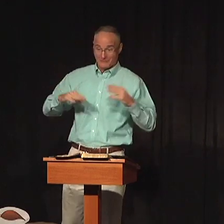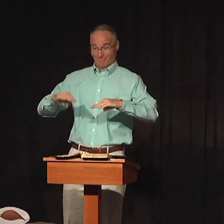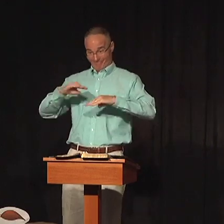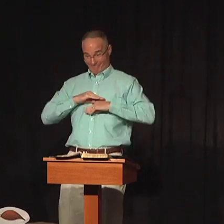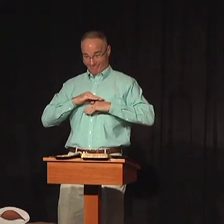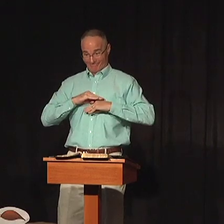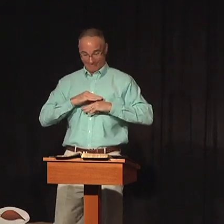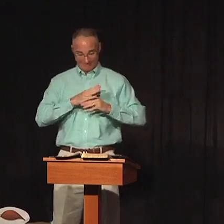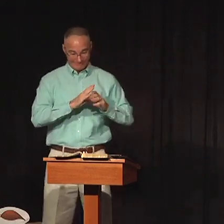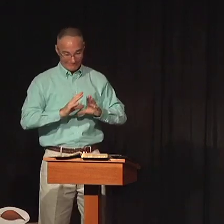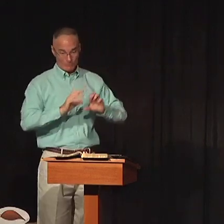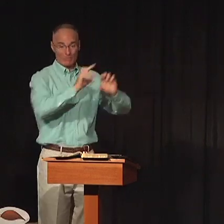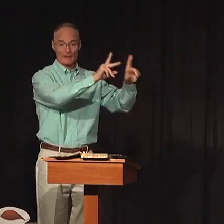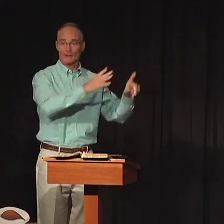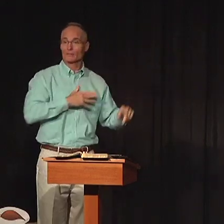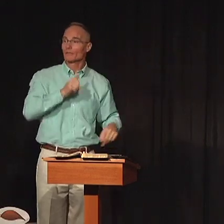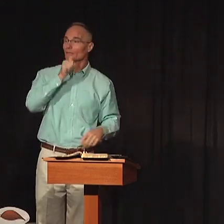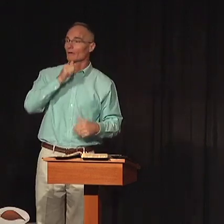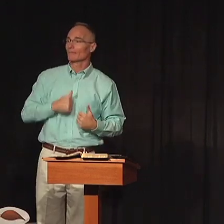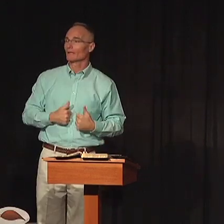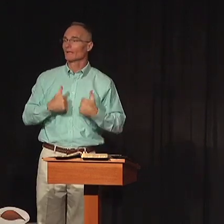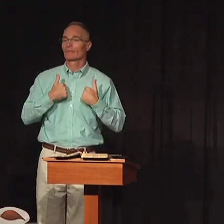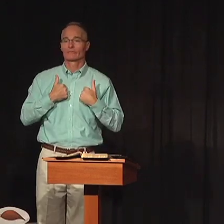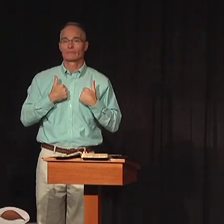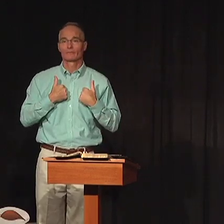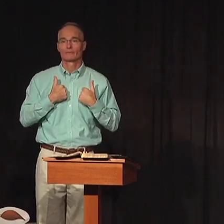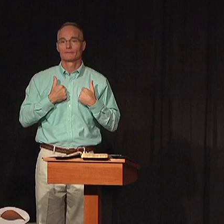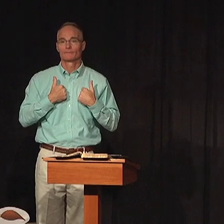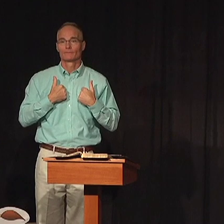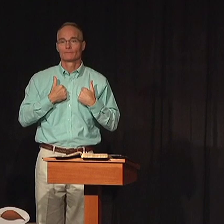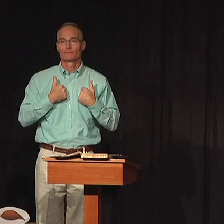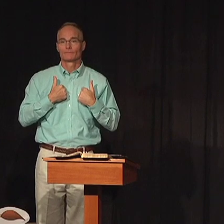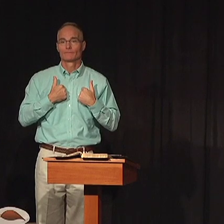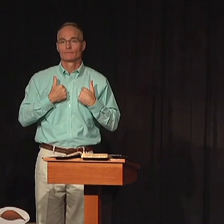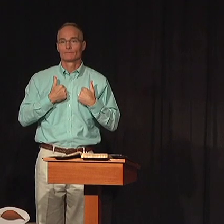done, I'm content, and I go back to my private life.